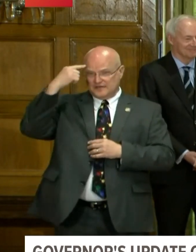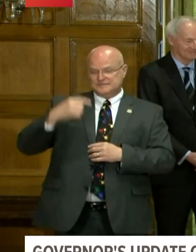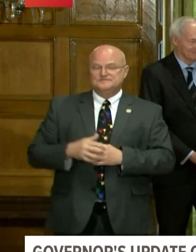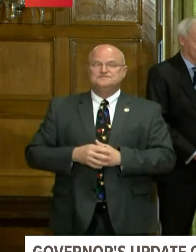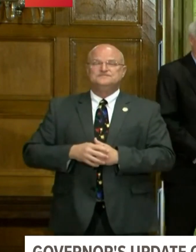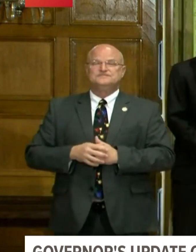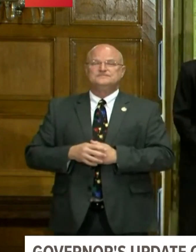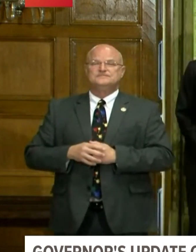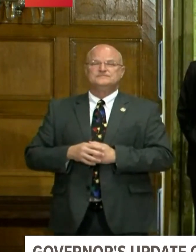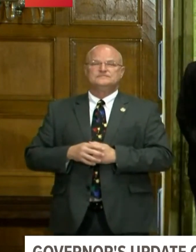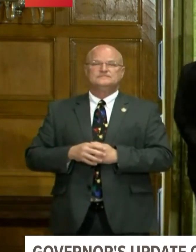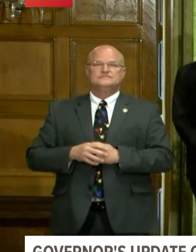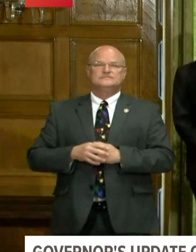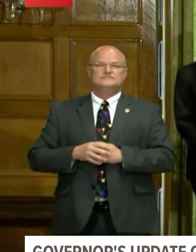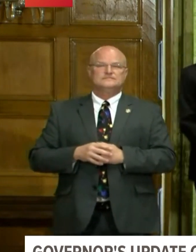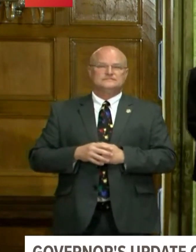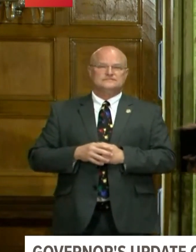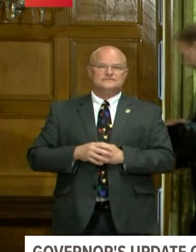Governor.